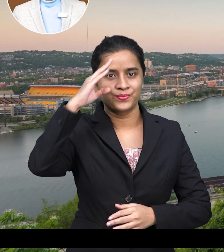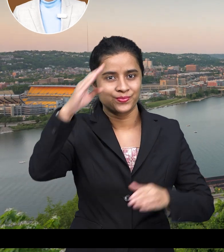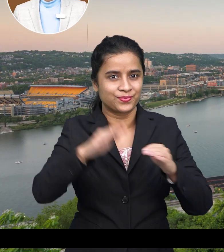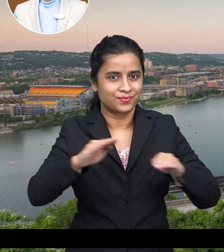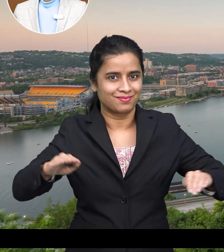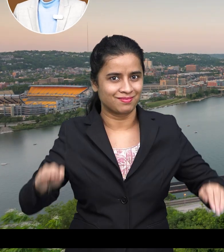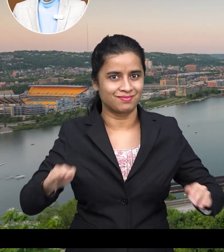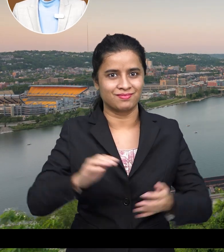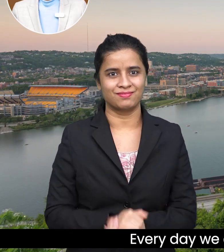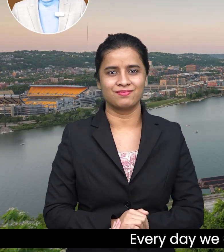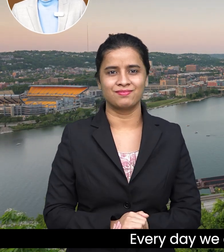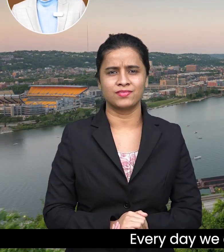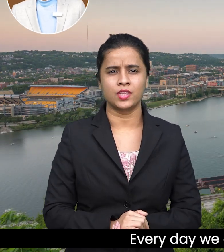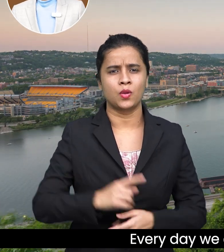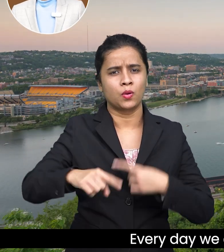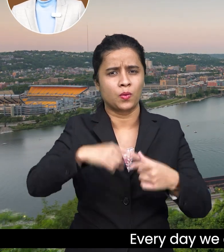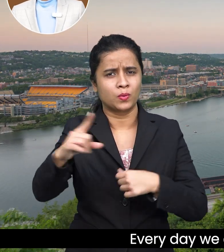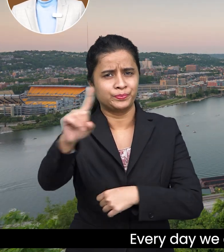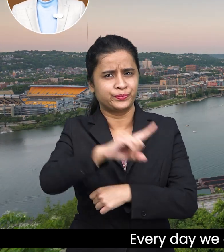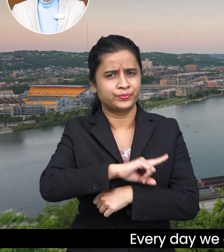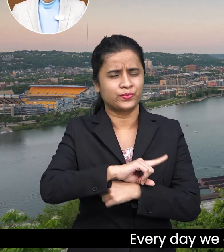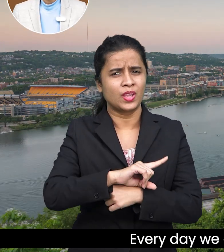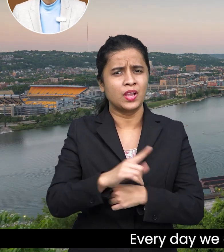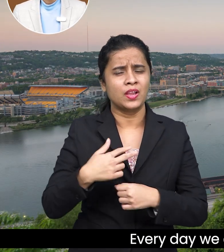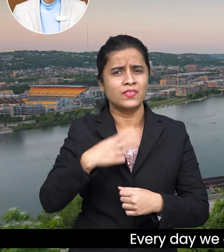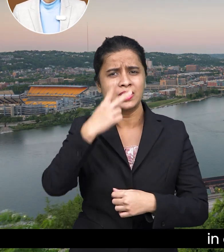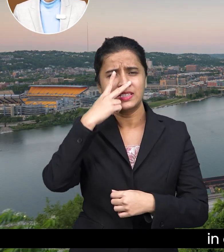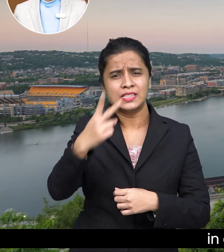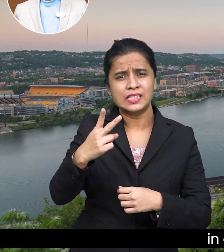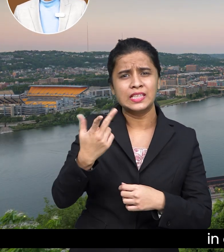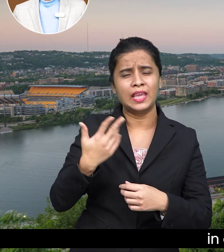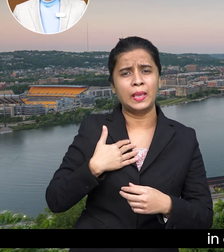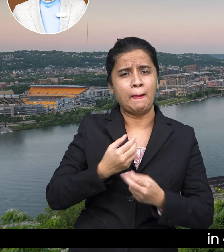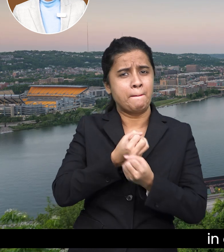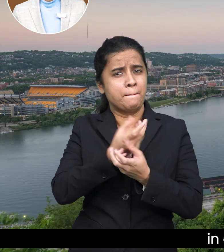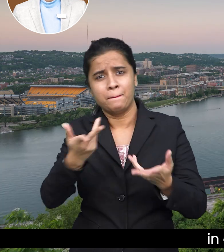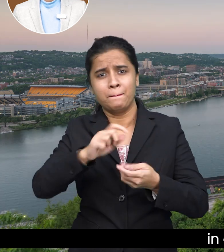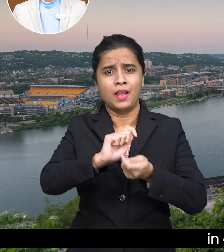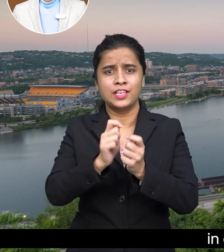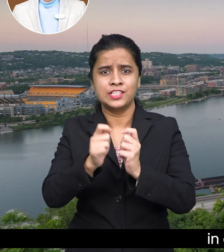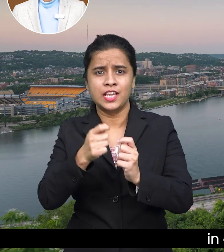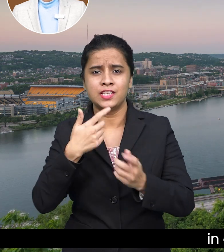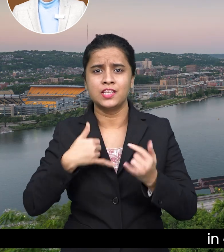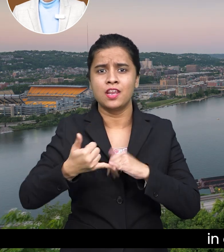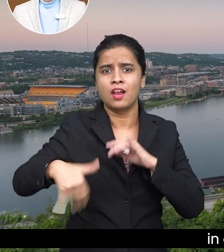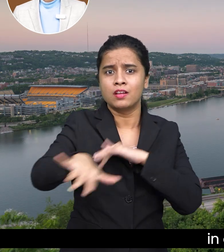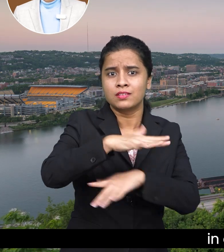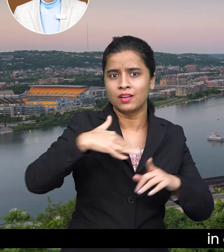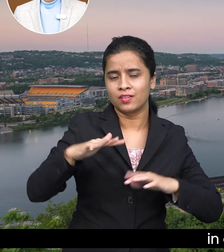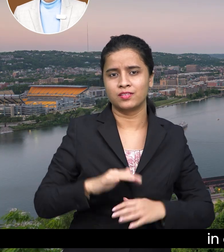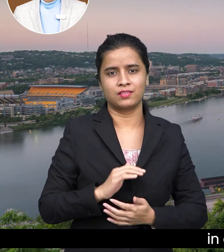children. Every day we come across many changes in our surroundings.